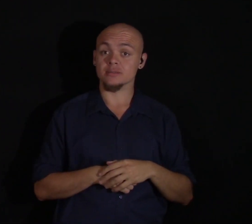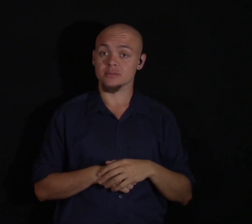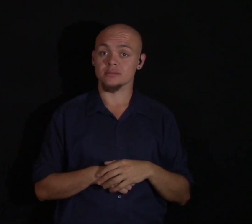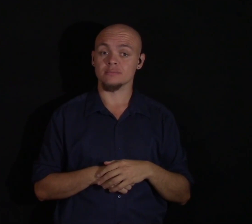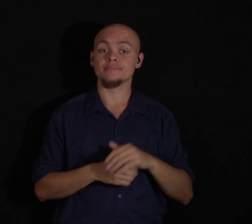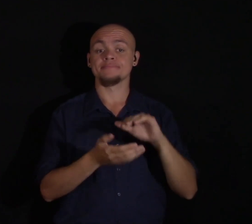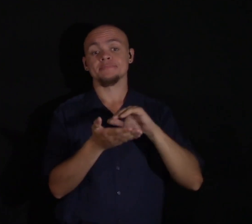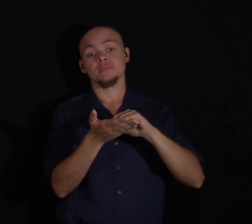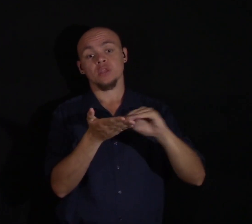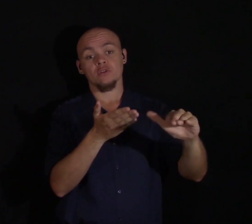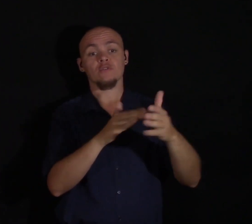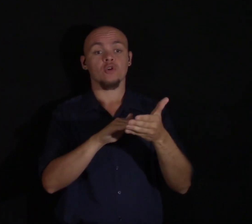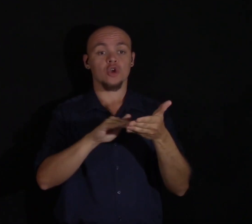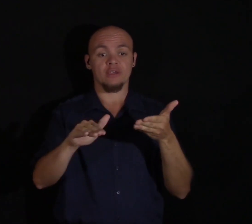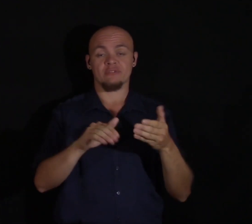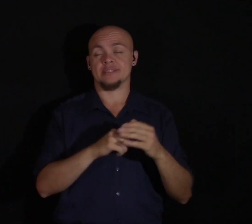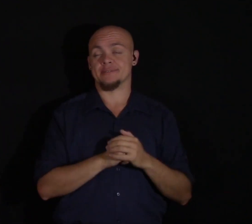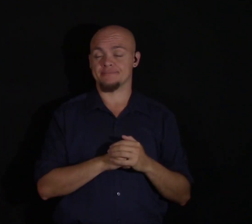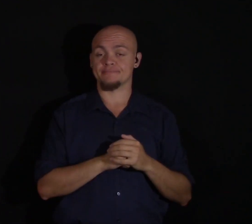forgiveness.